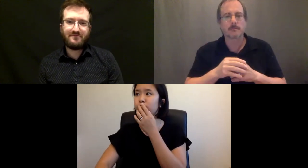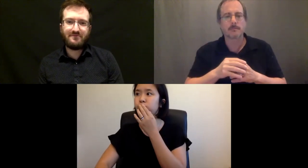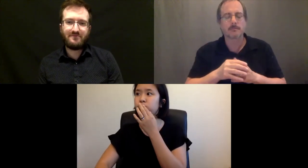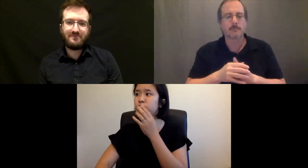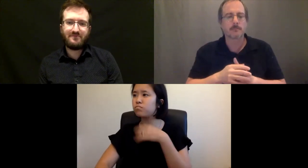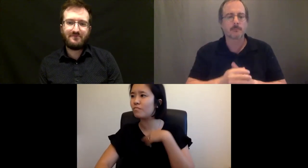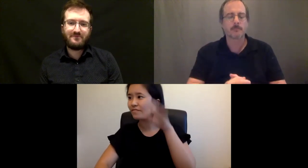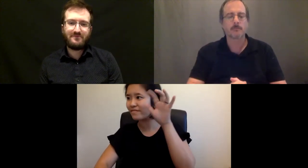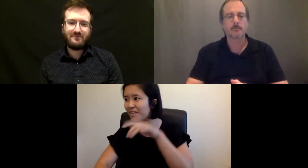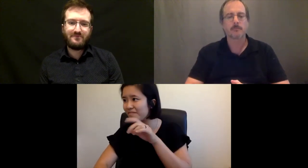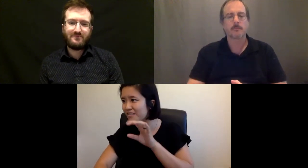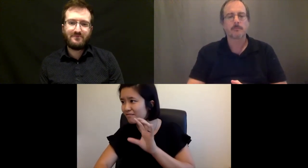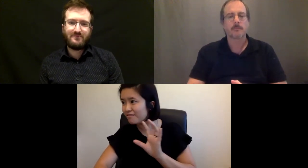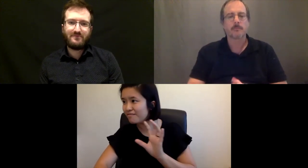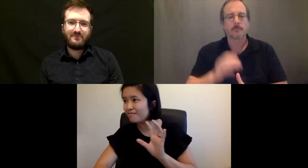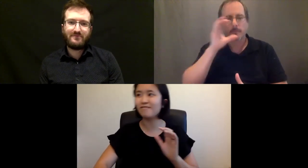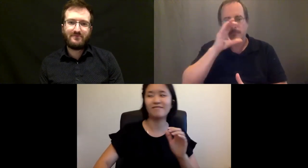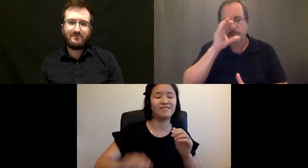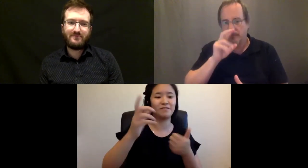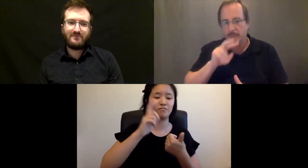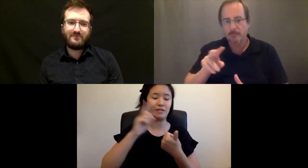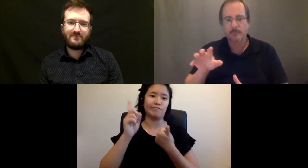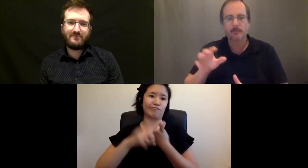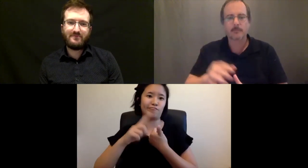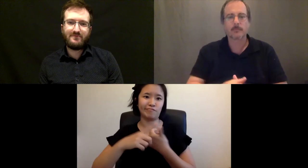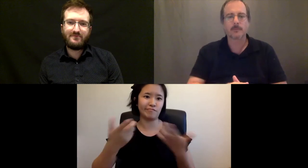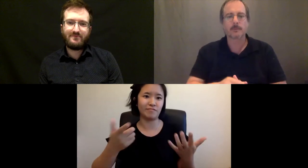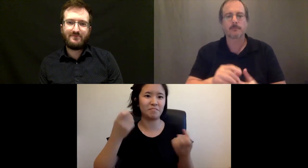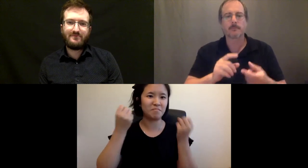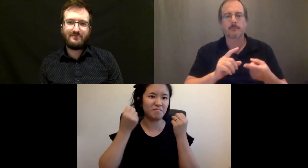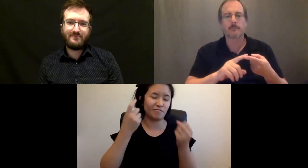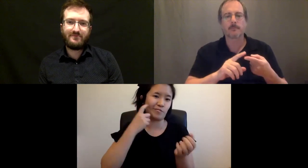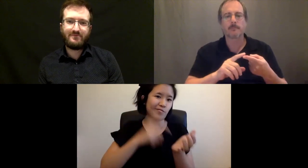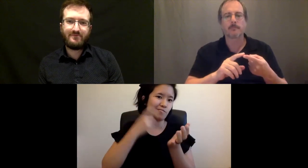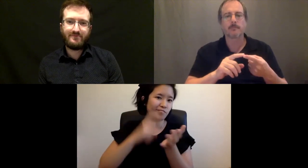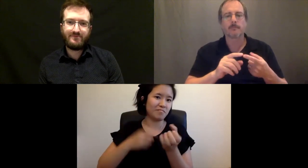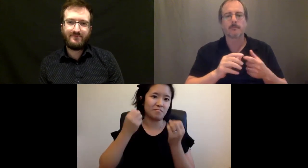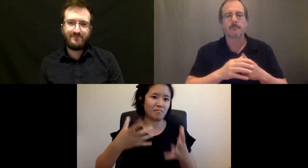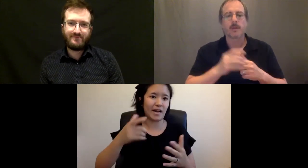but I can summarize some of the things that I had mentioned previously. So firstly,